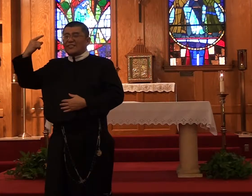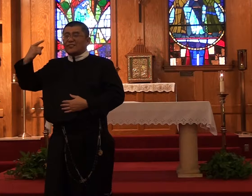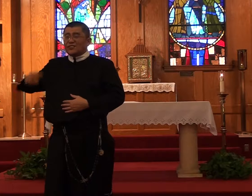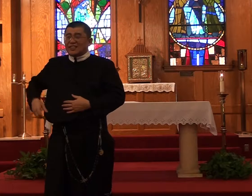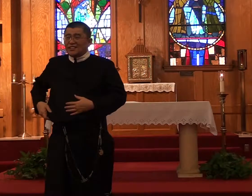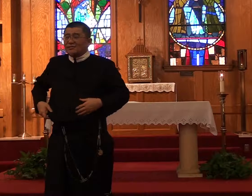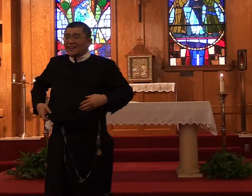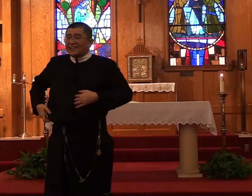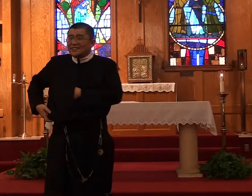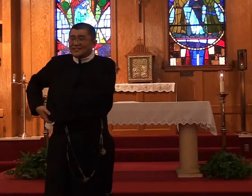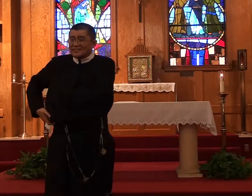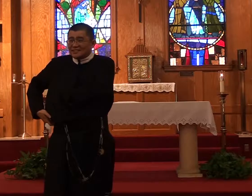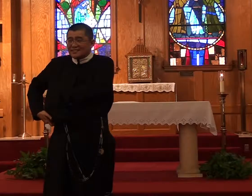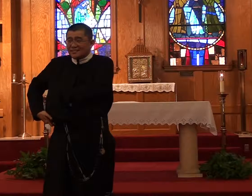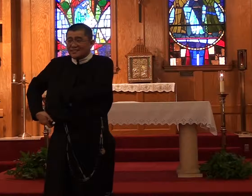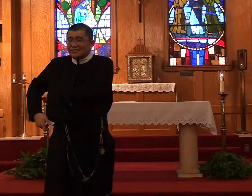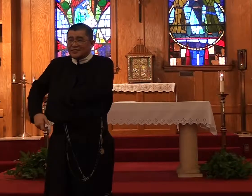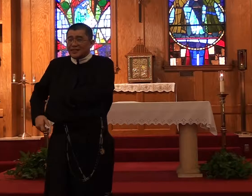of the Lord. Can you be angry? Can you continue to be angry?